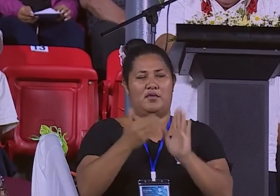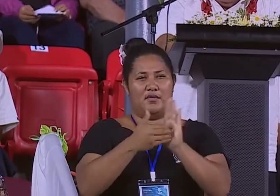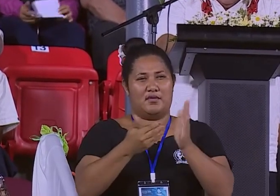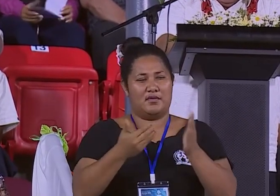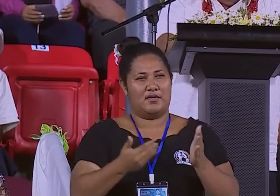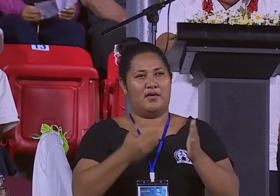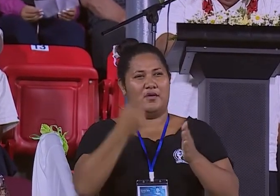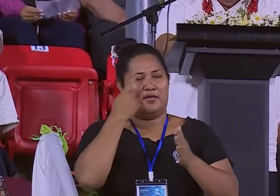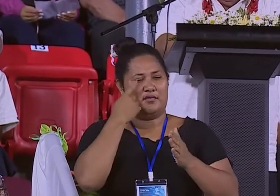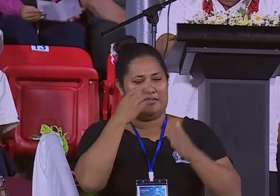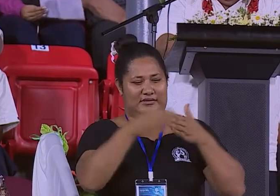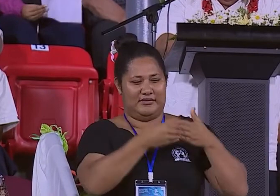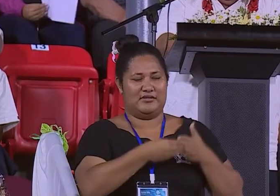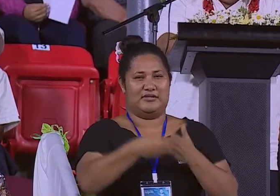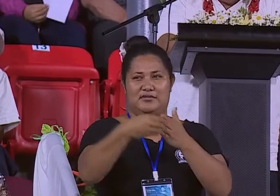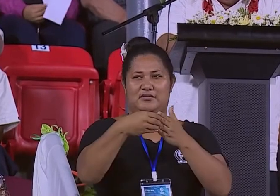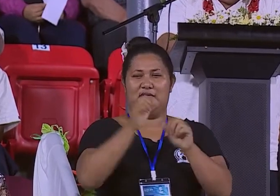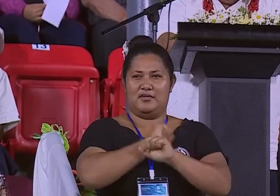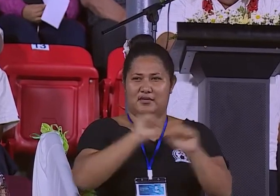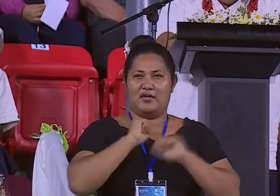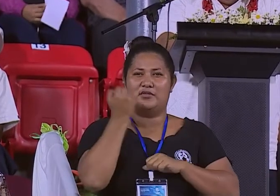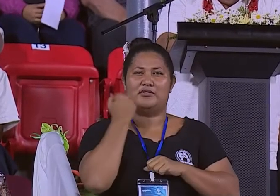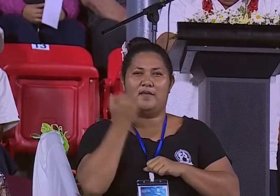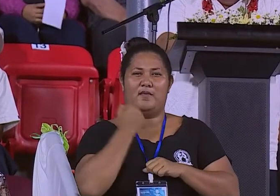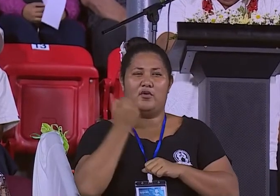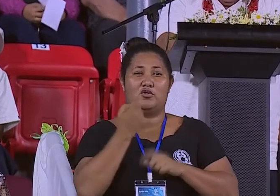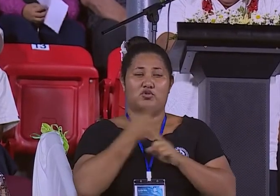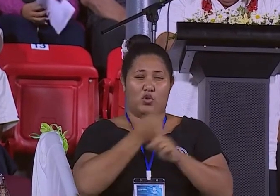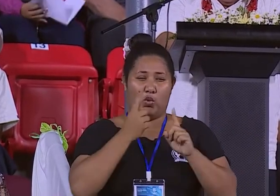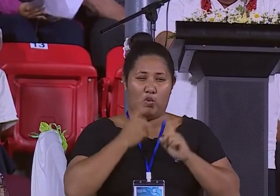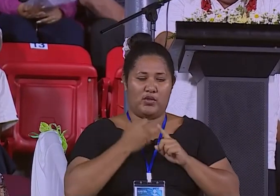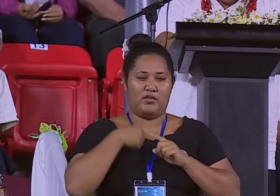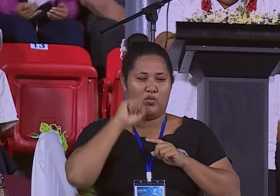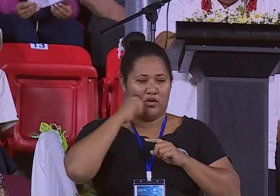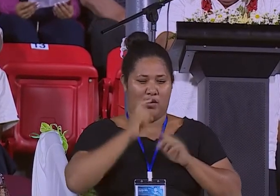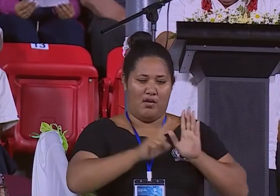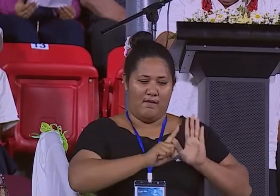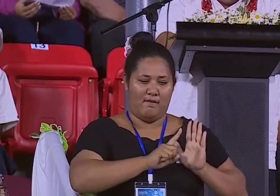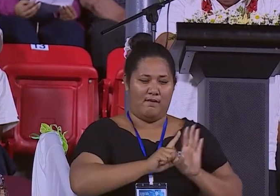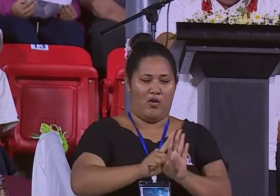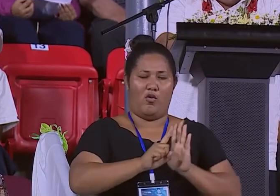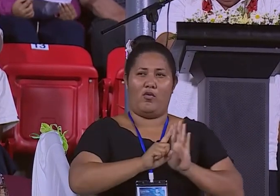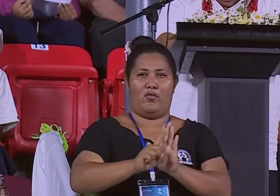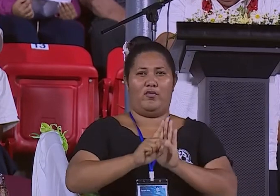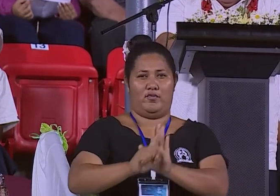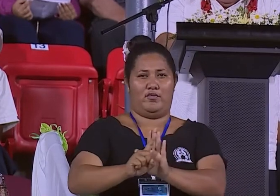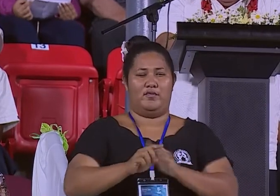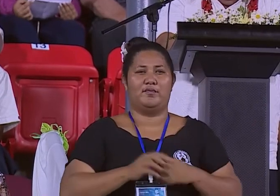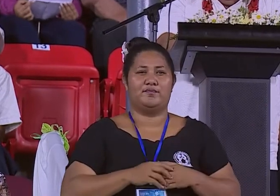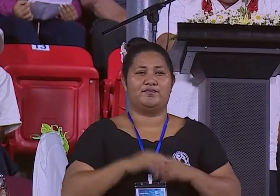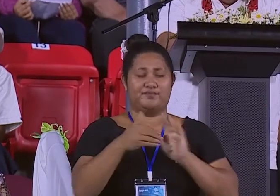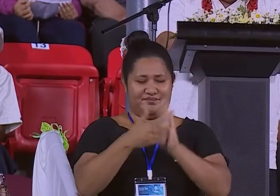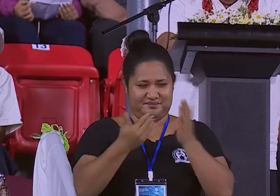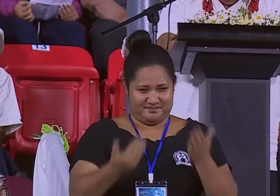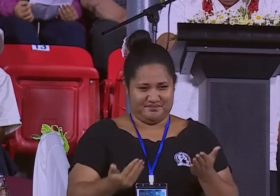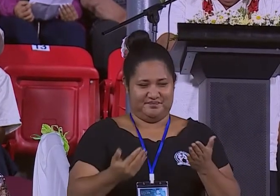I ai le ala, e na ea soli soli muli, muli a ao ai tu pulanga a muli, lea